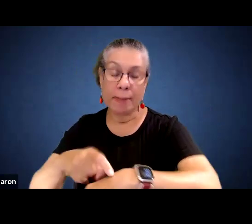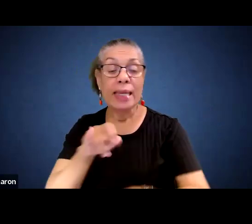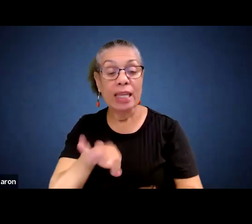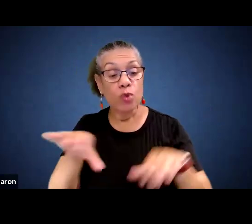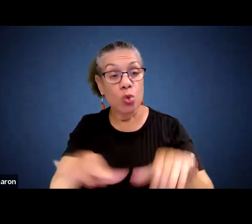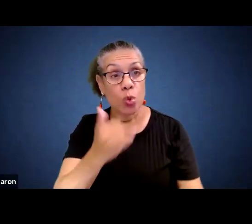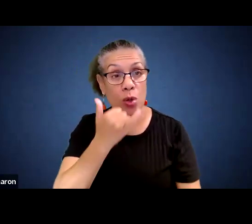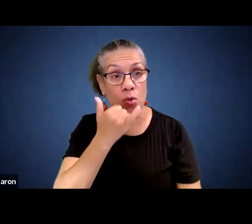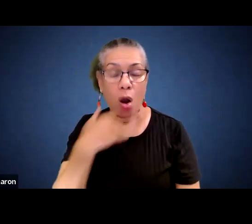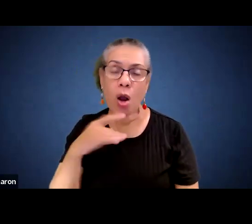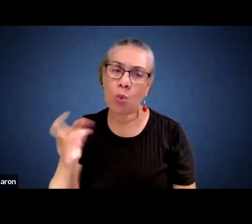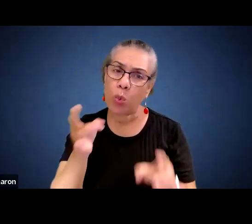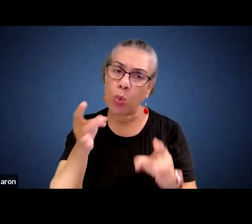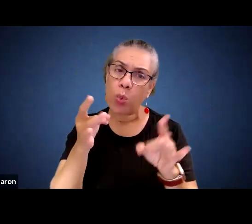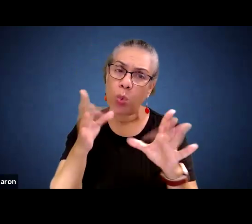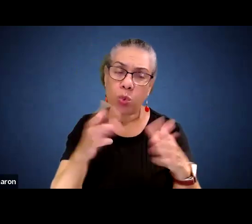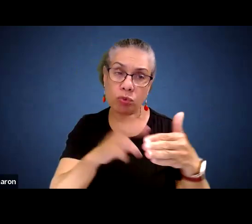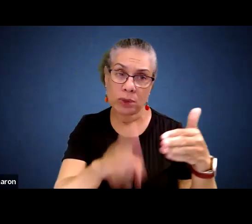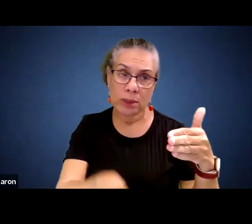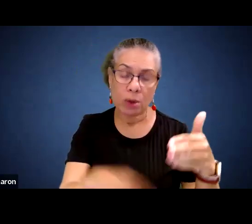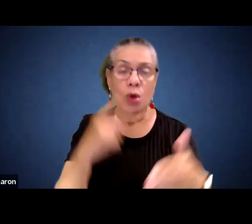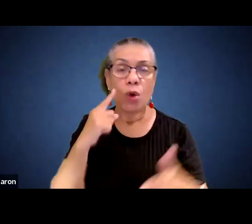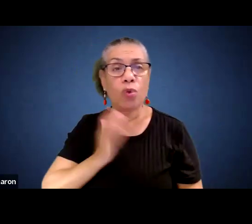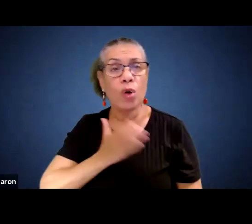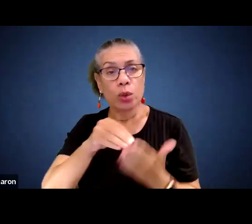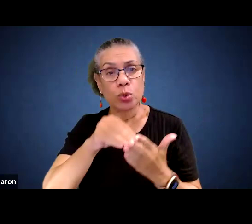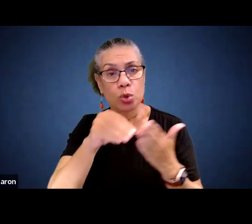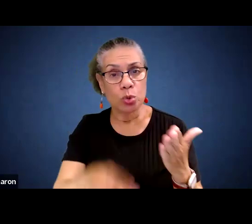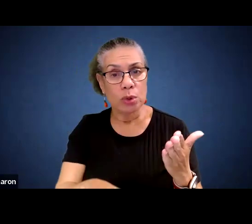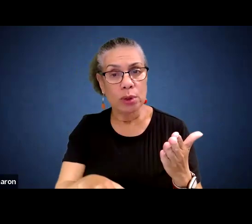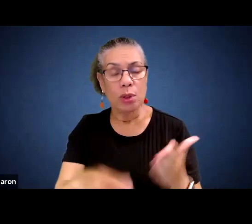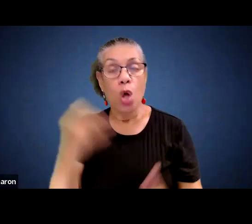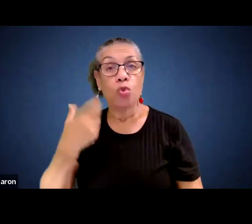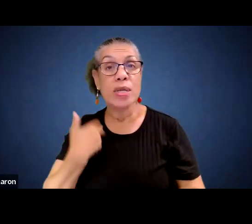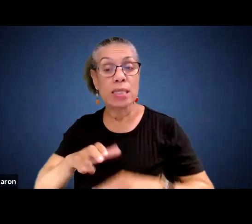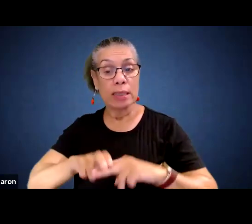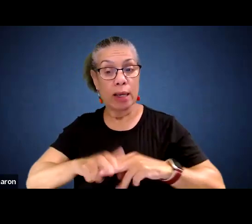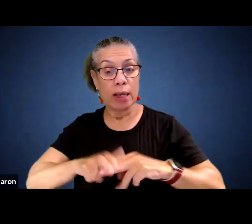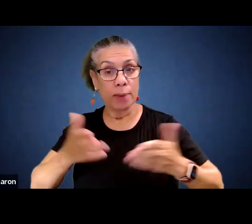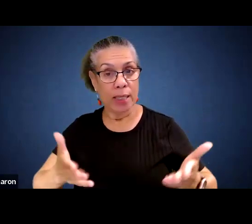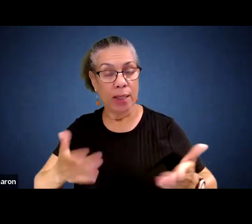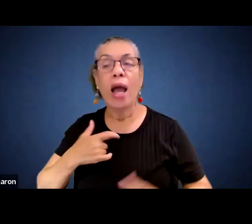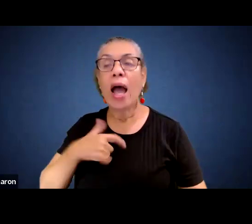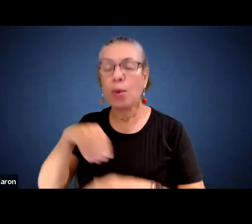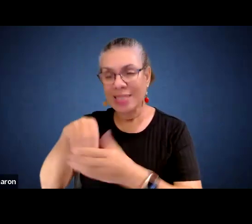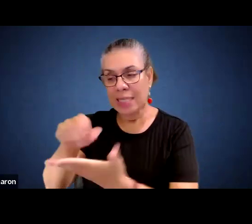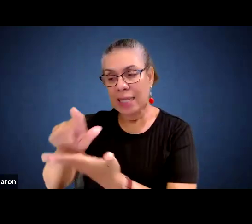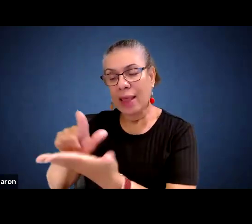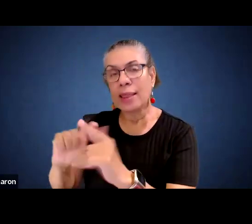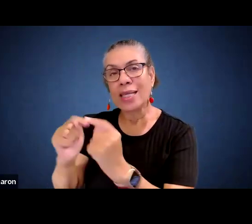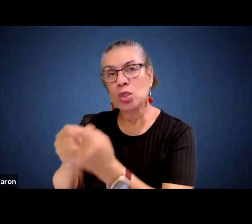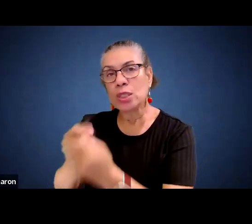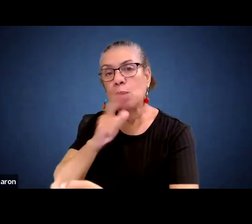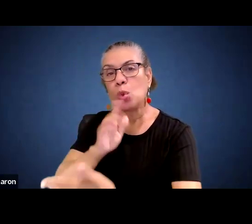grave consequences, particularly for our students. The reason I'm testifying is because I was part of the legal team that sued the